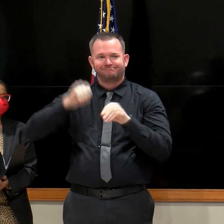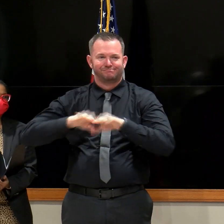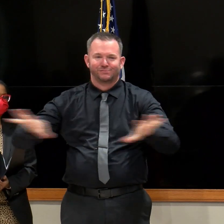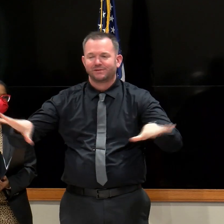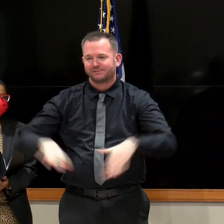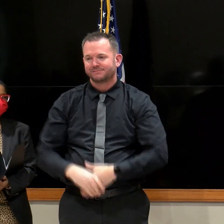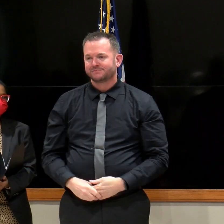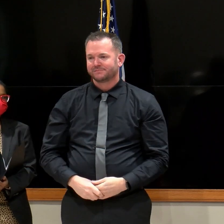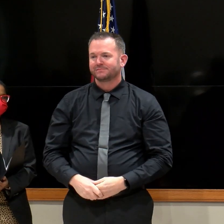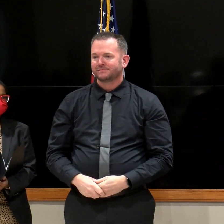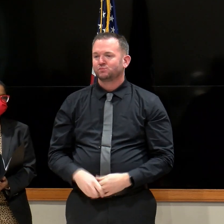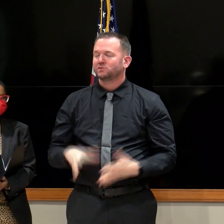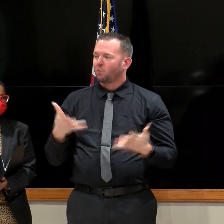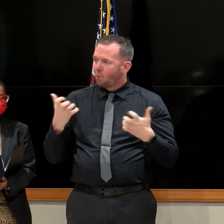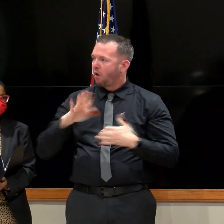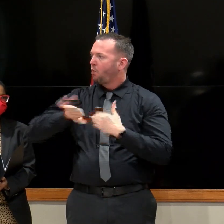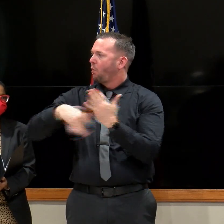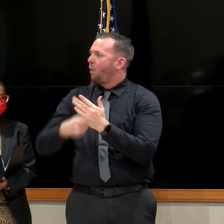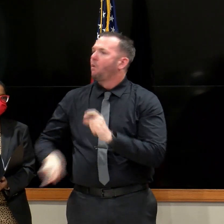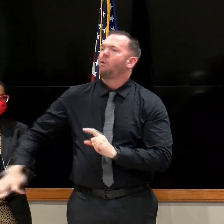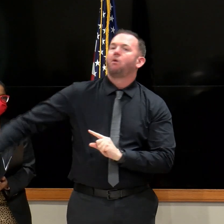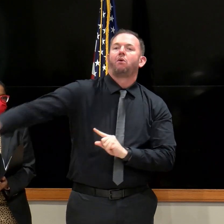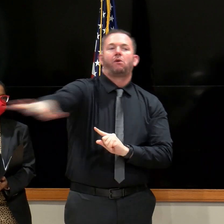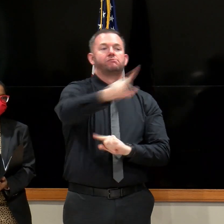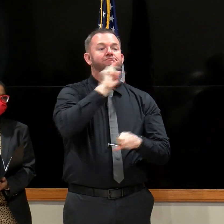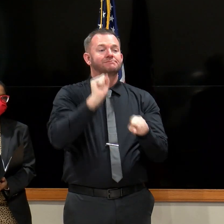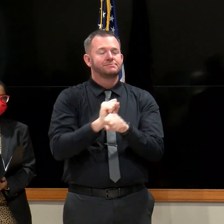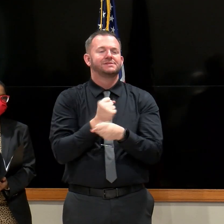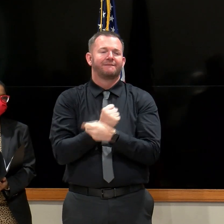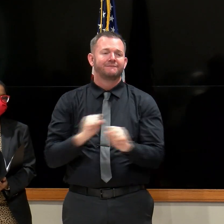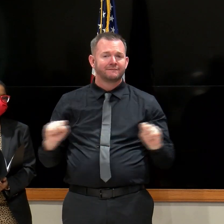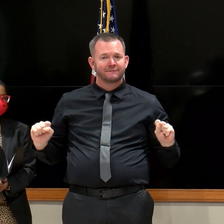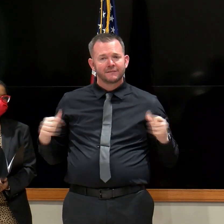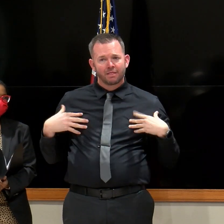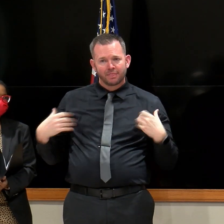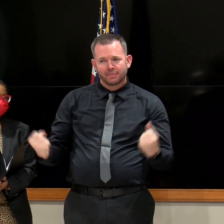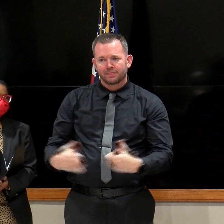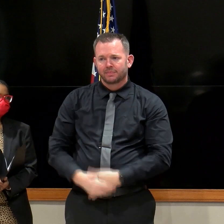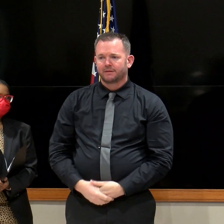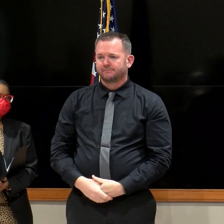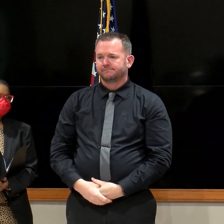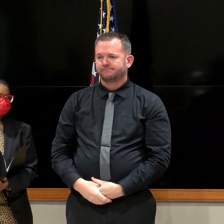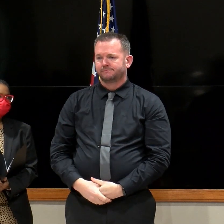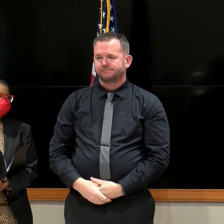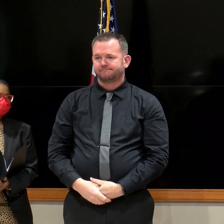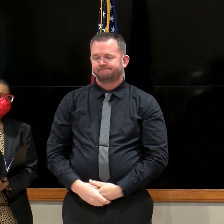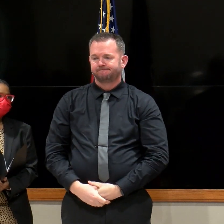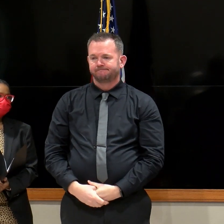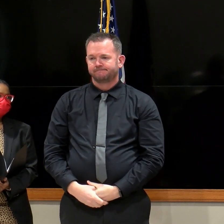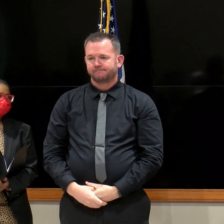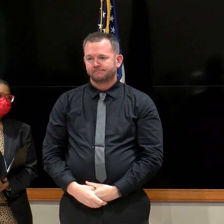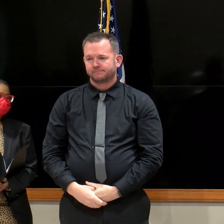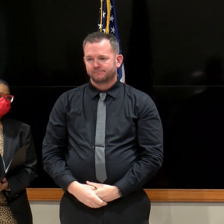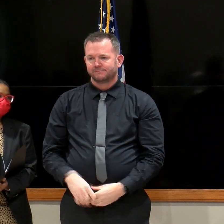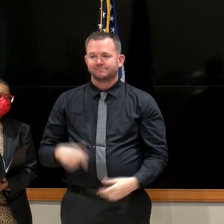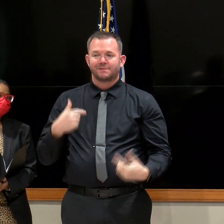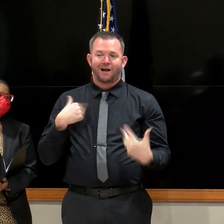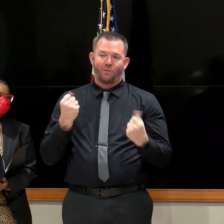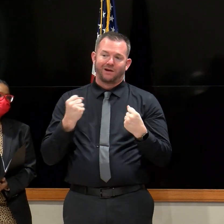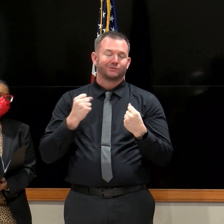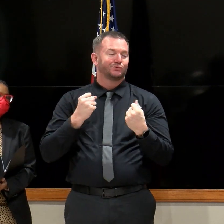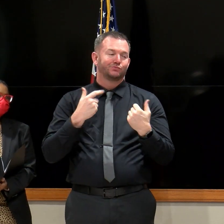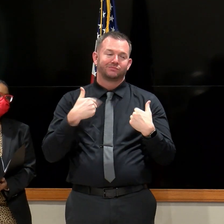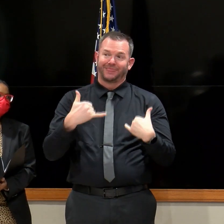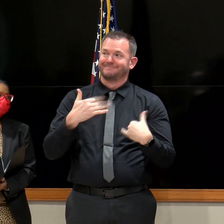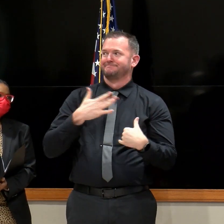very safe way. Let me say that, like you, I love this time of the year. I